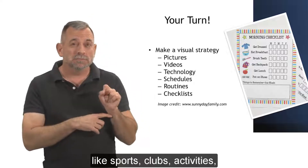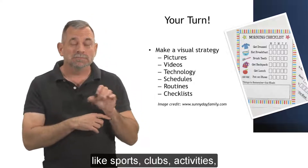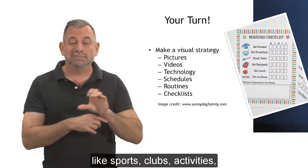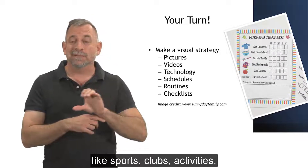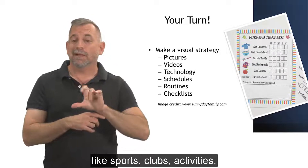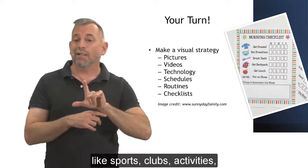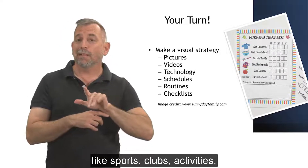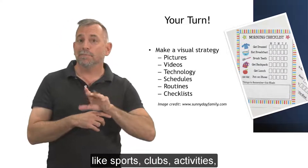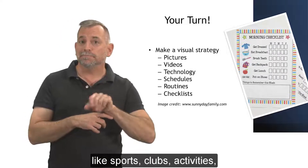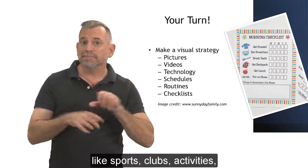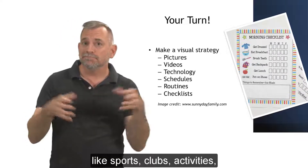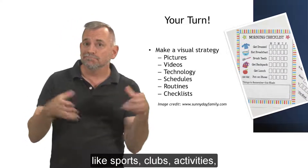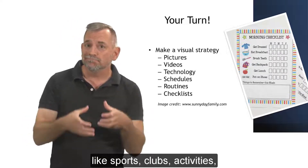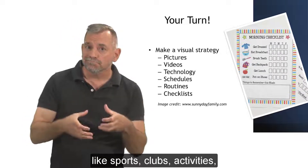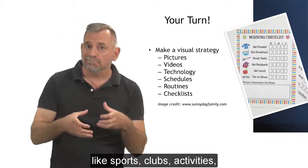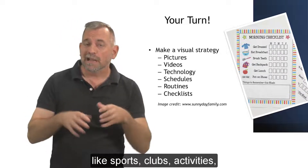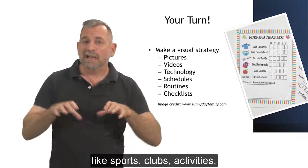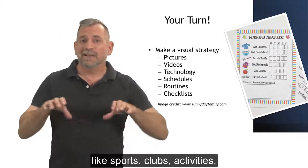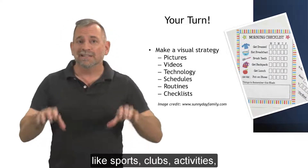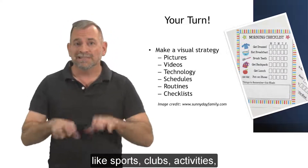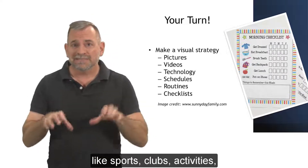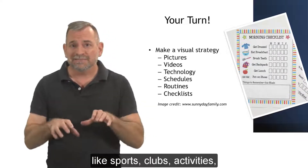sports, clubs, activities,